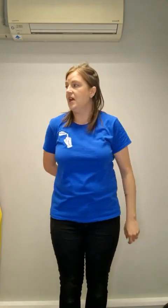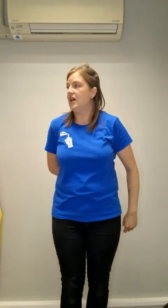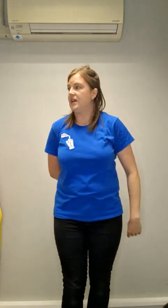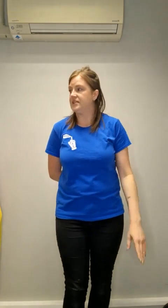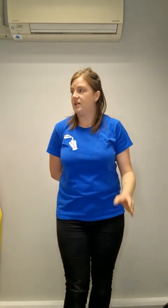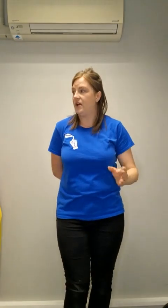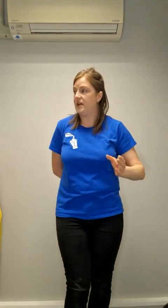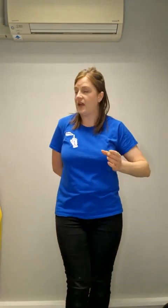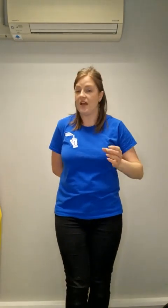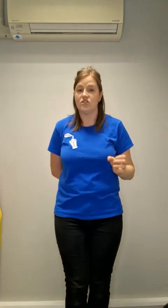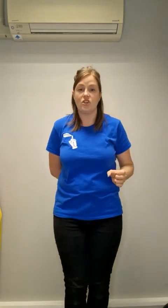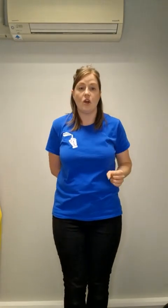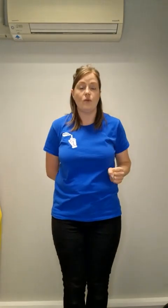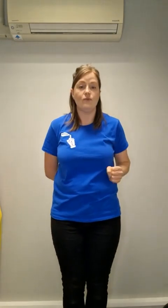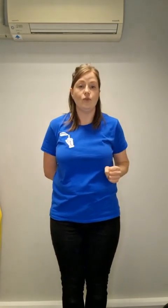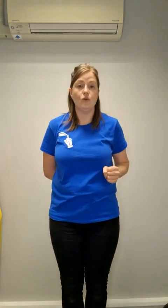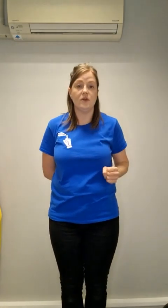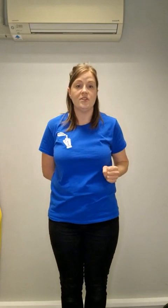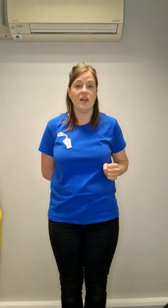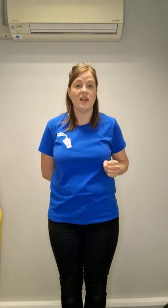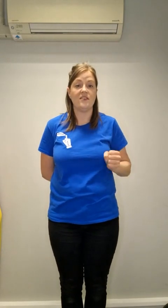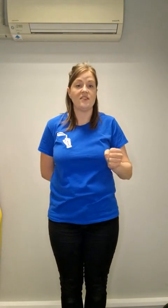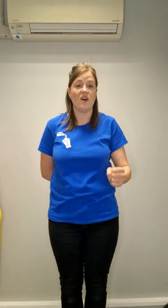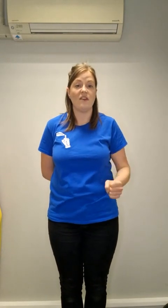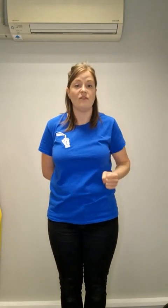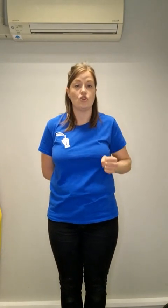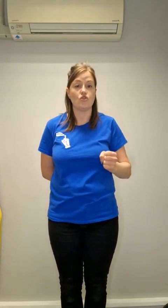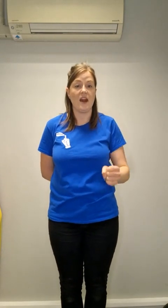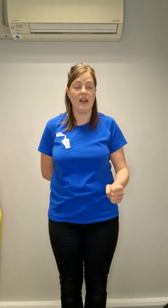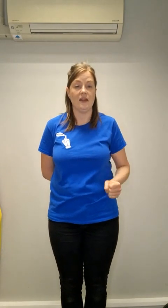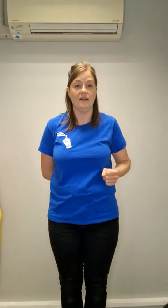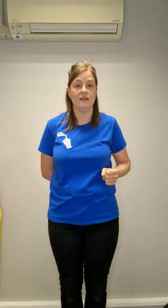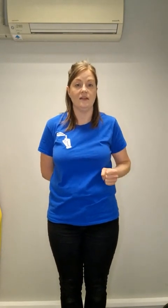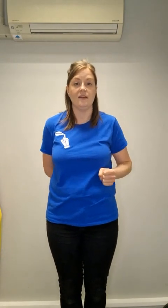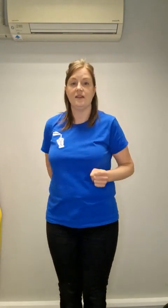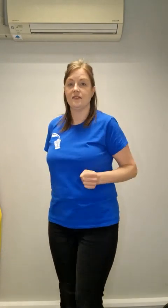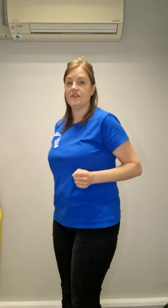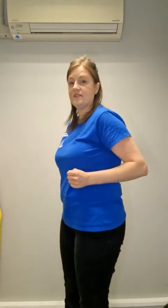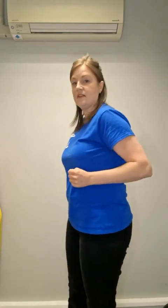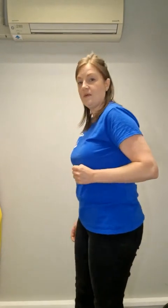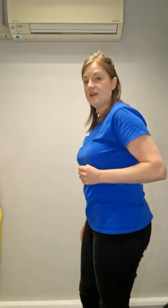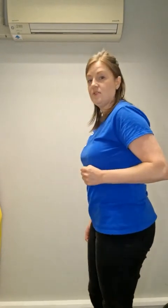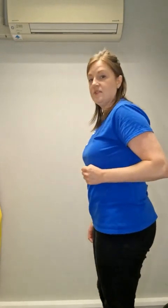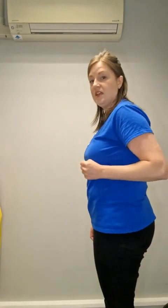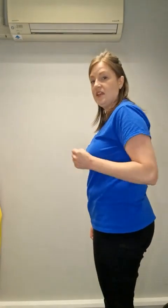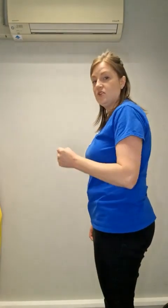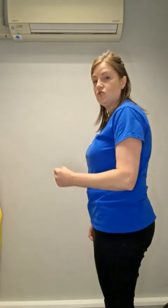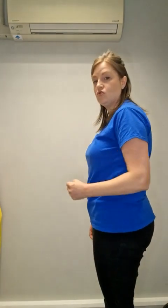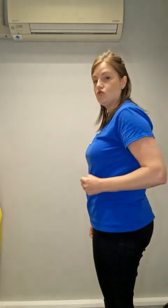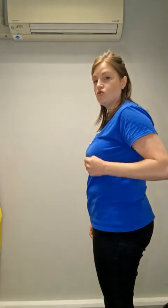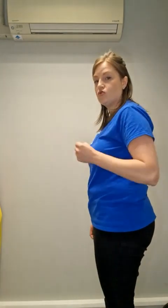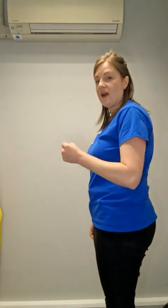A sign can circle forward, like in the sign for train. Turn sideways so you can see. Train.